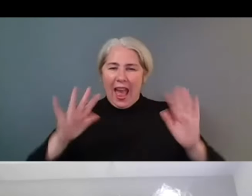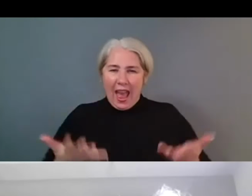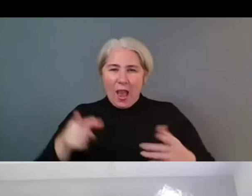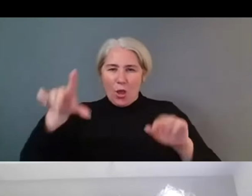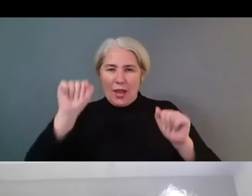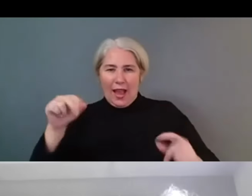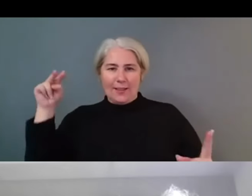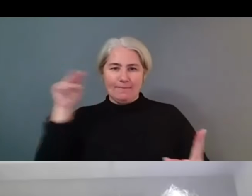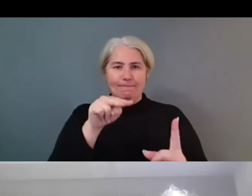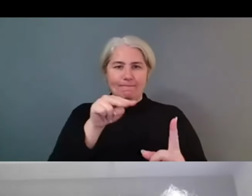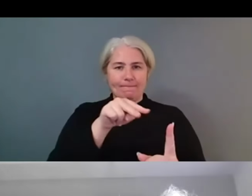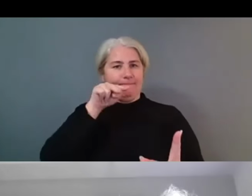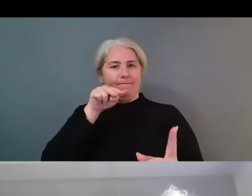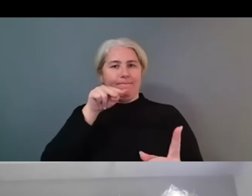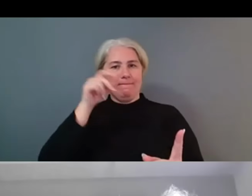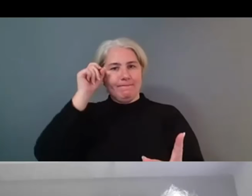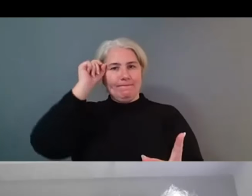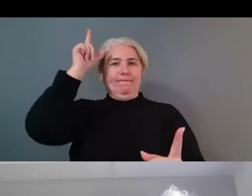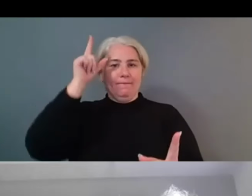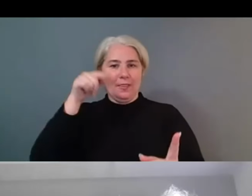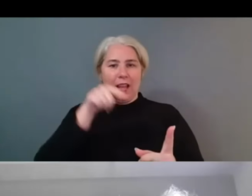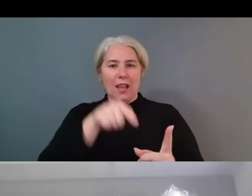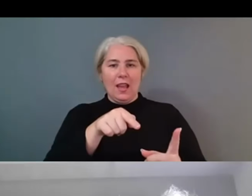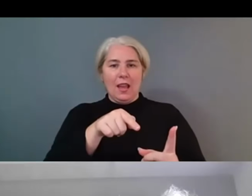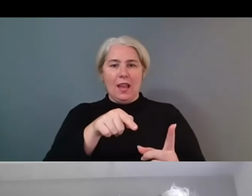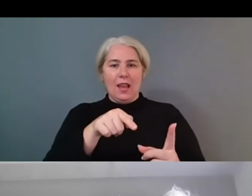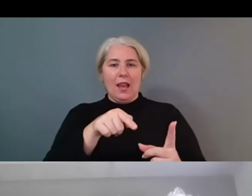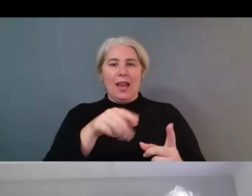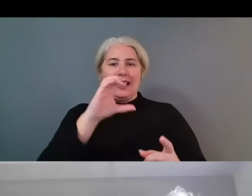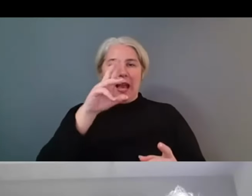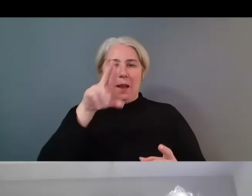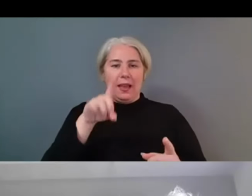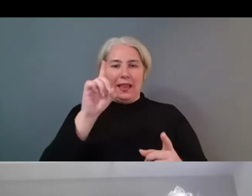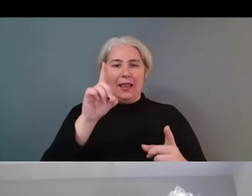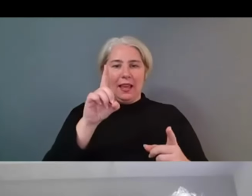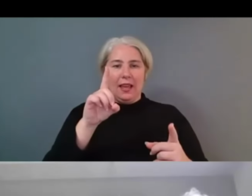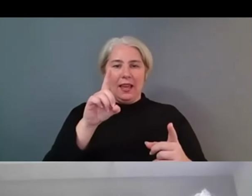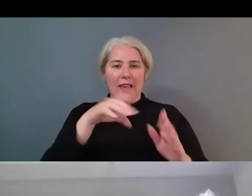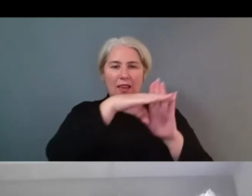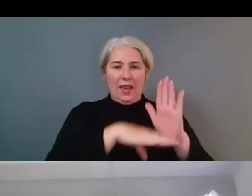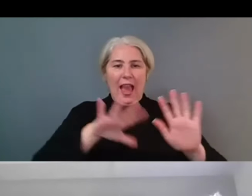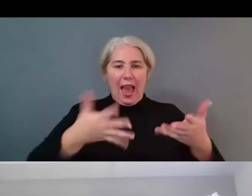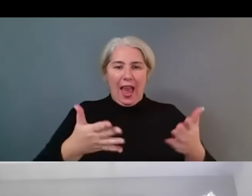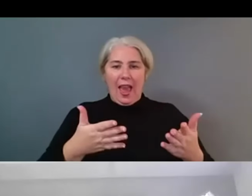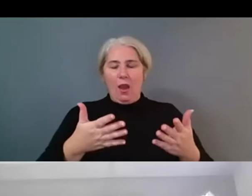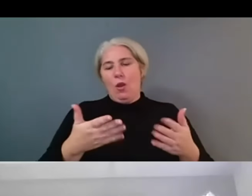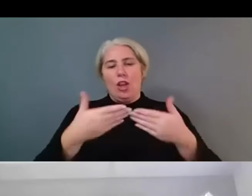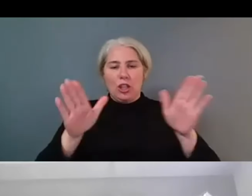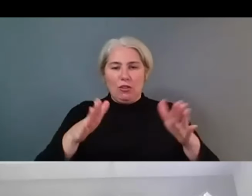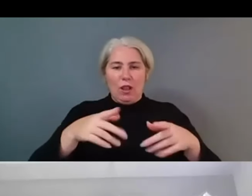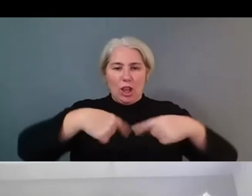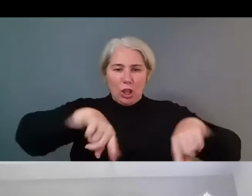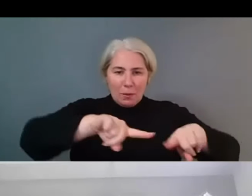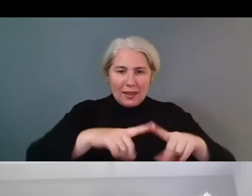general committee, but I think you mean general comment here? For example, liberal and